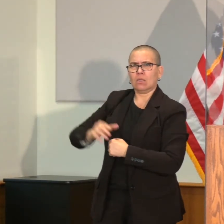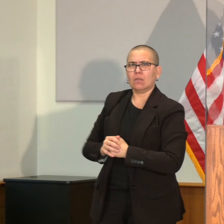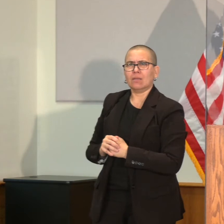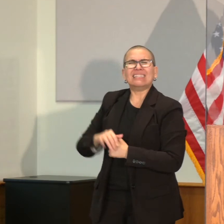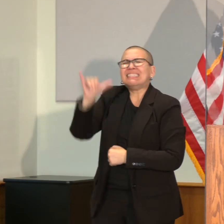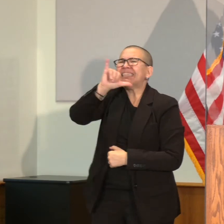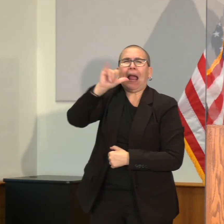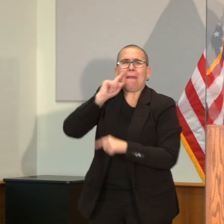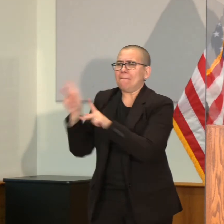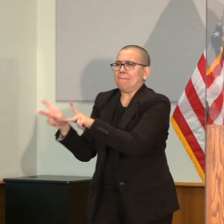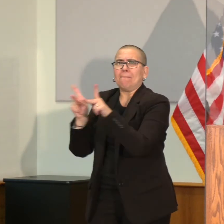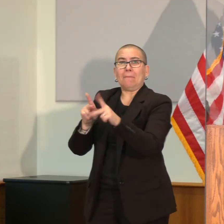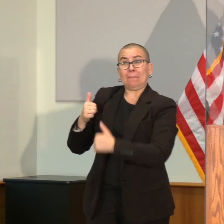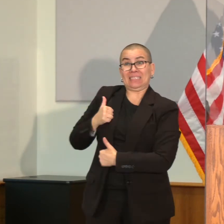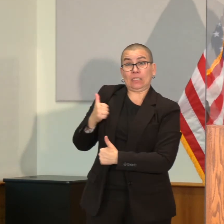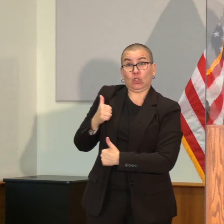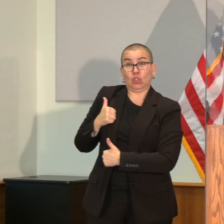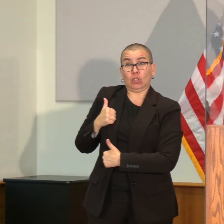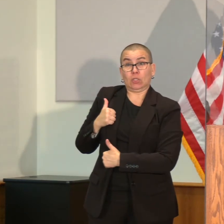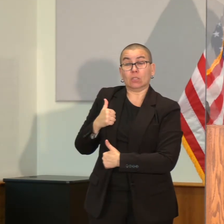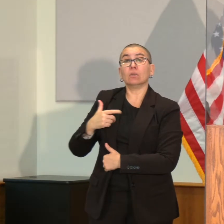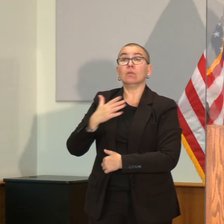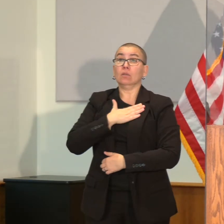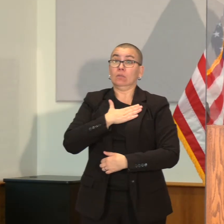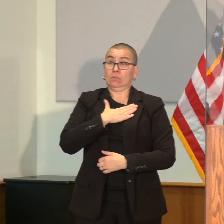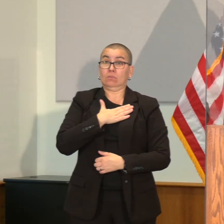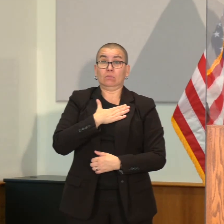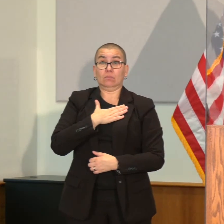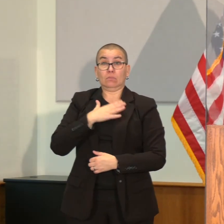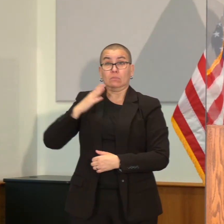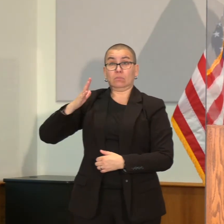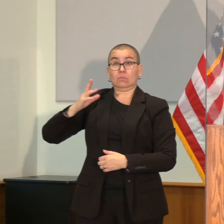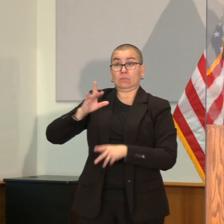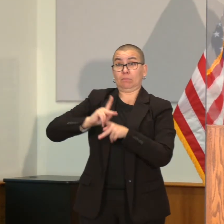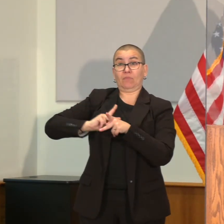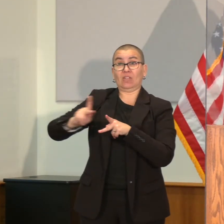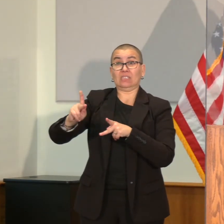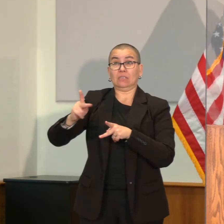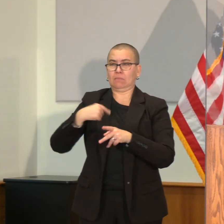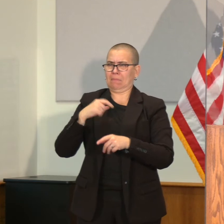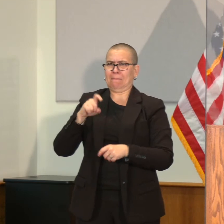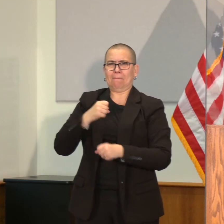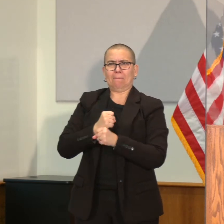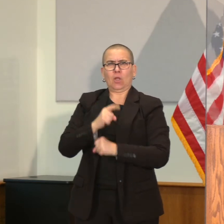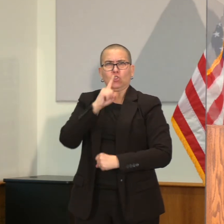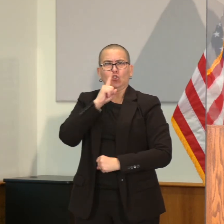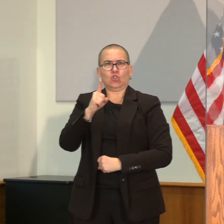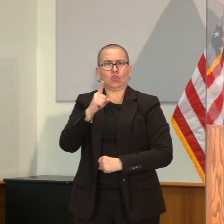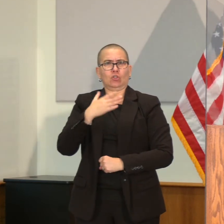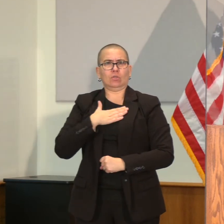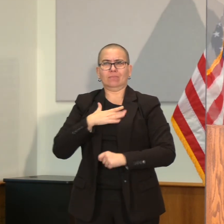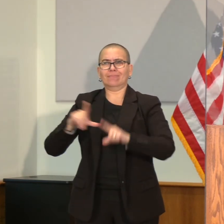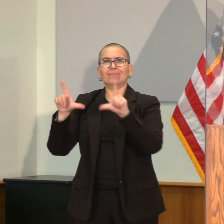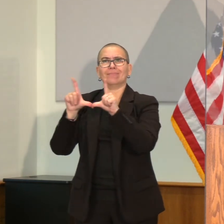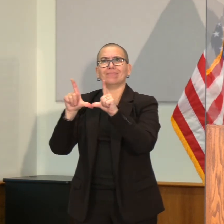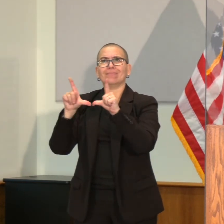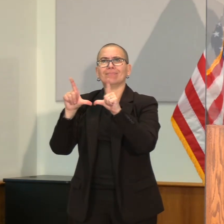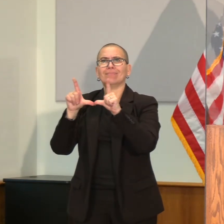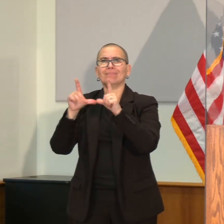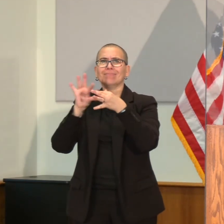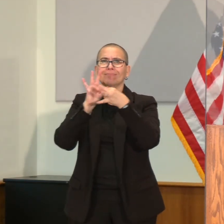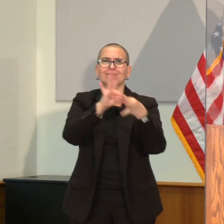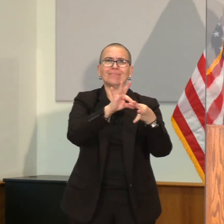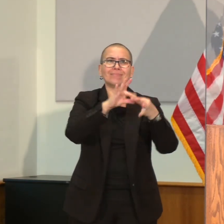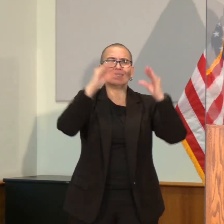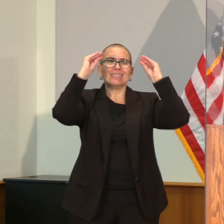And I would say of my profession, we certainly should make sure that the licensings and standards around teachers, if there's known white supremacist ties, that